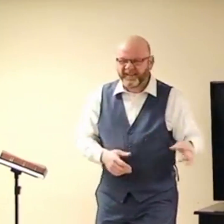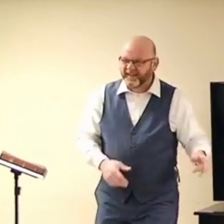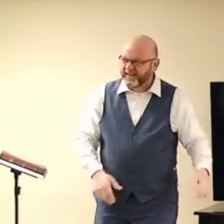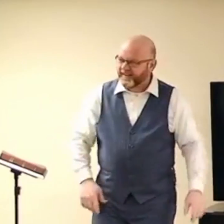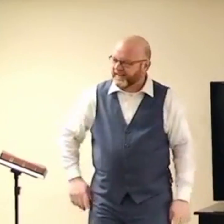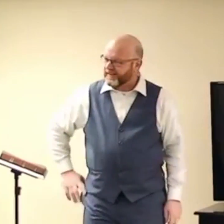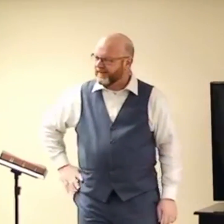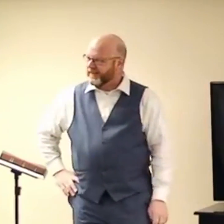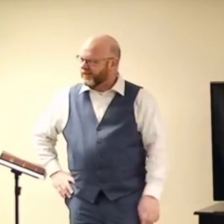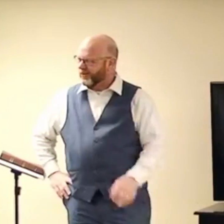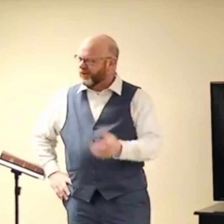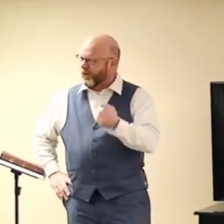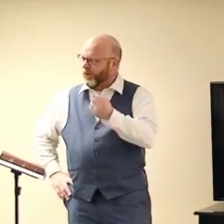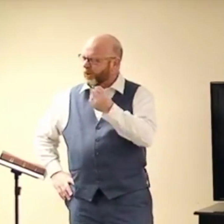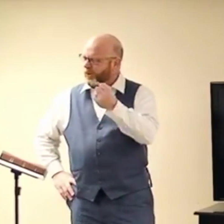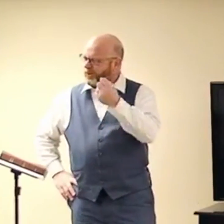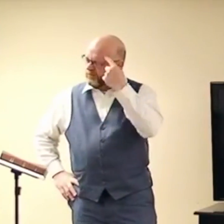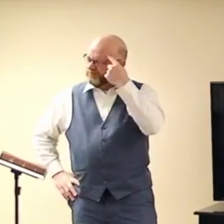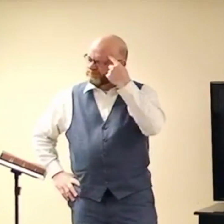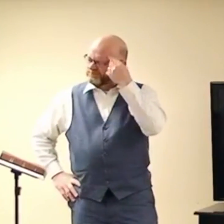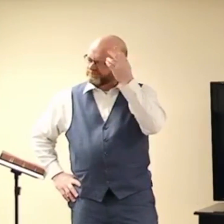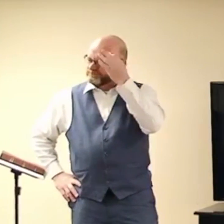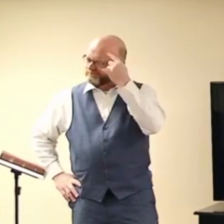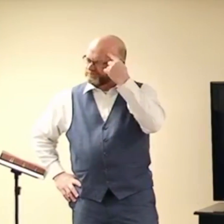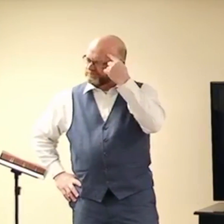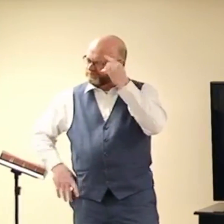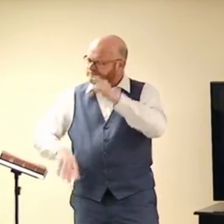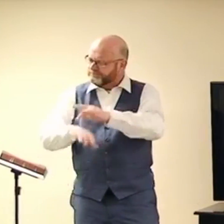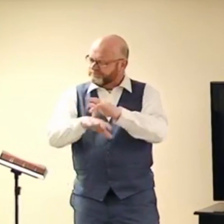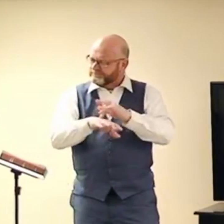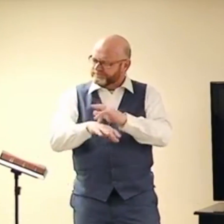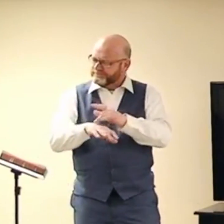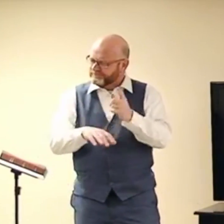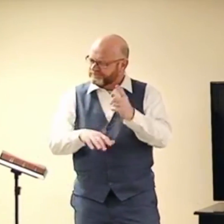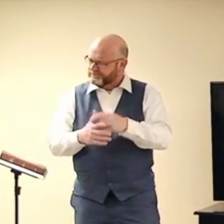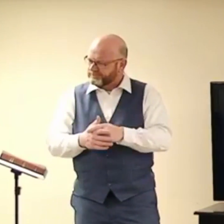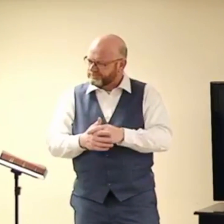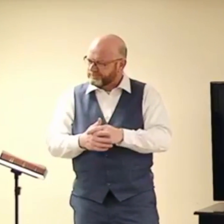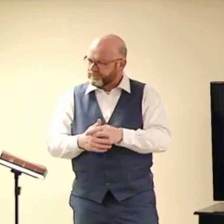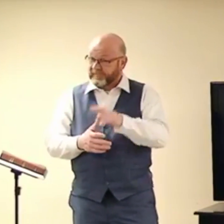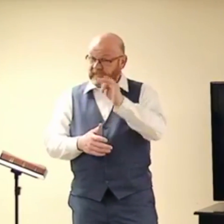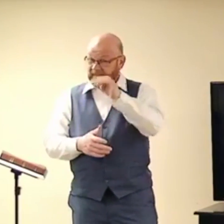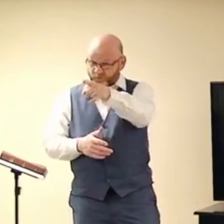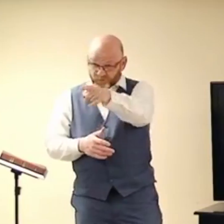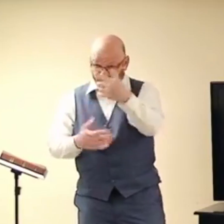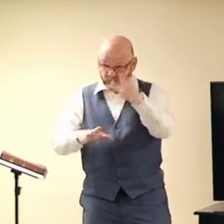Think about that. Just take a moment. Think about that.